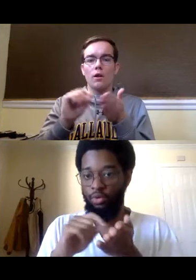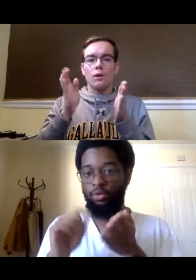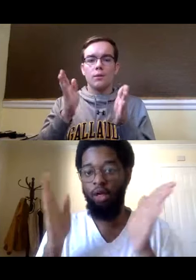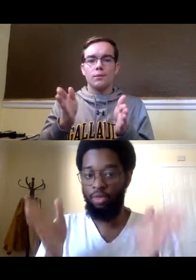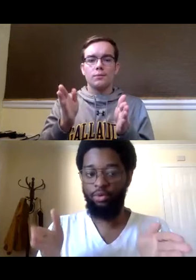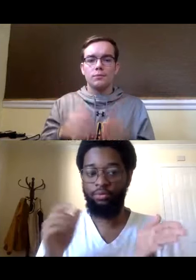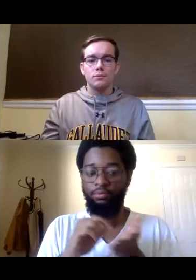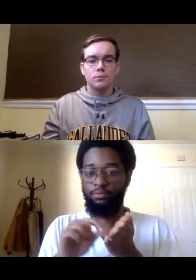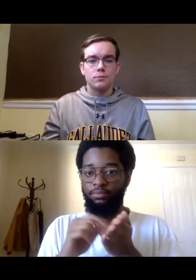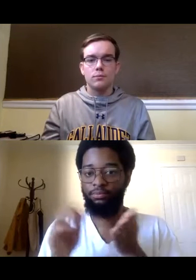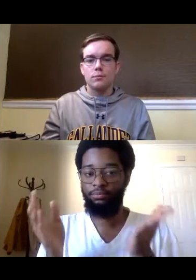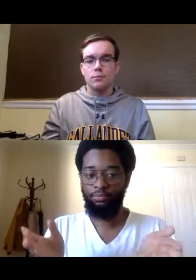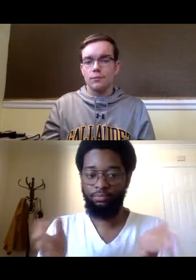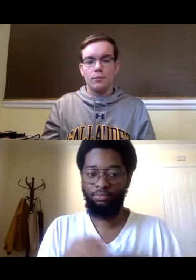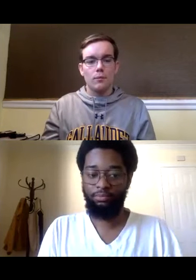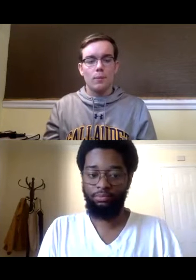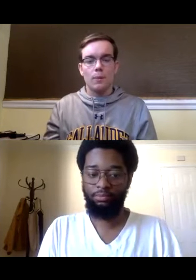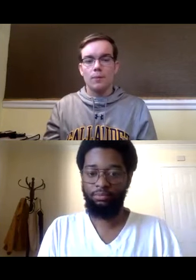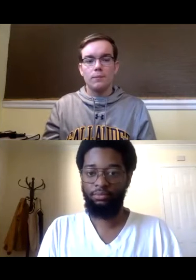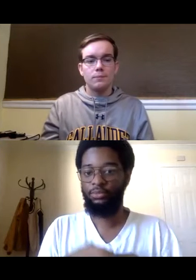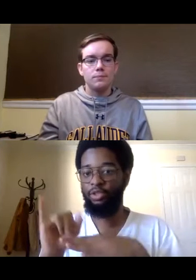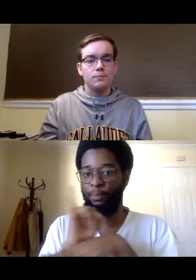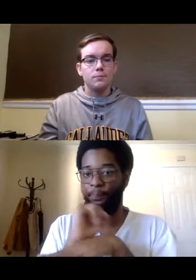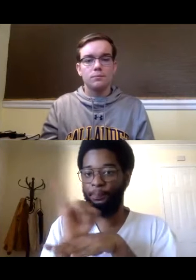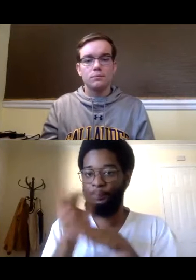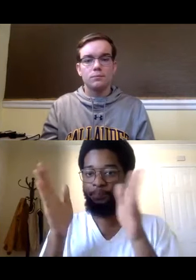author, Right.